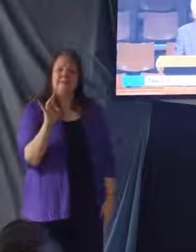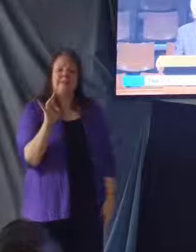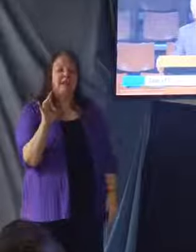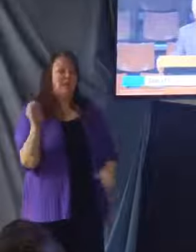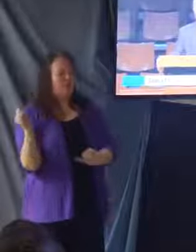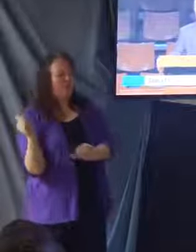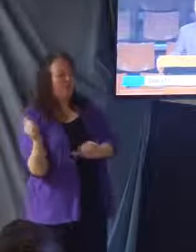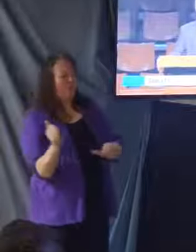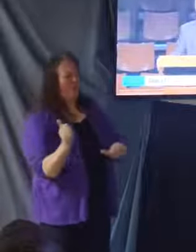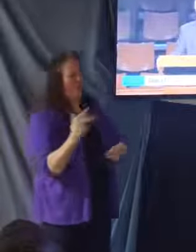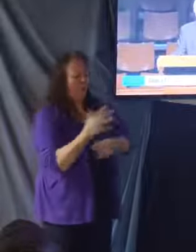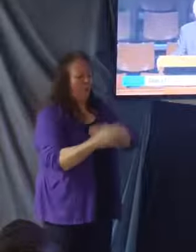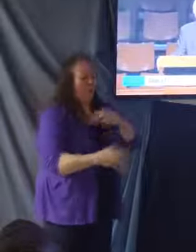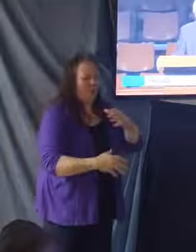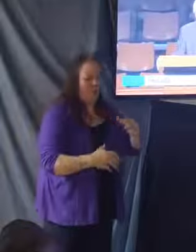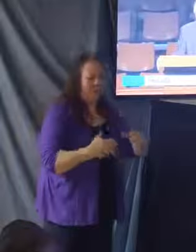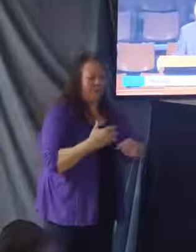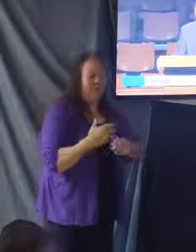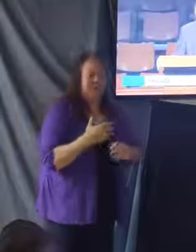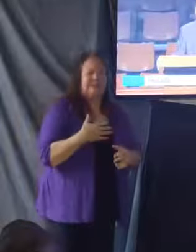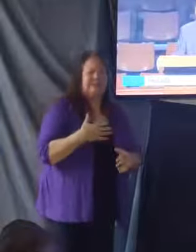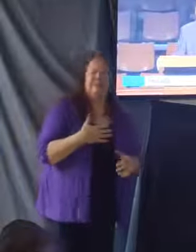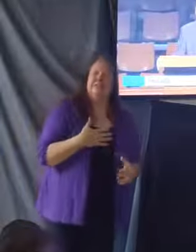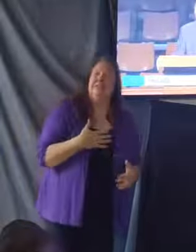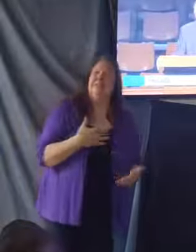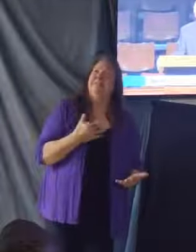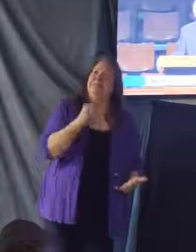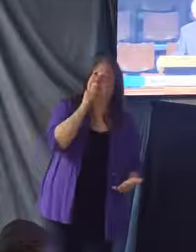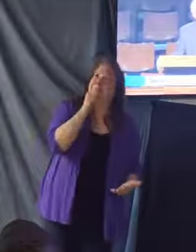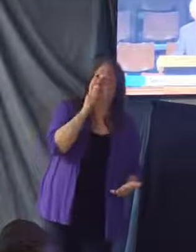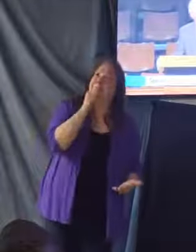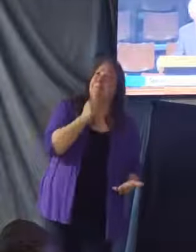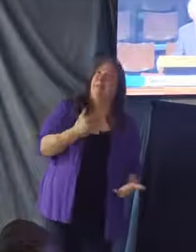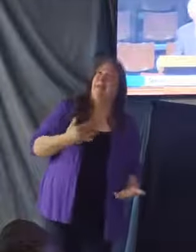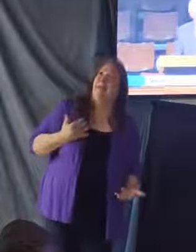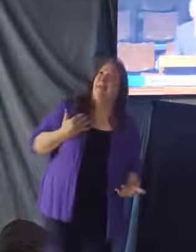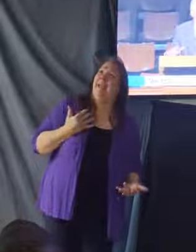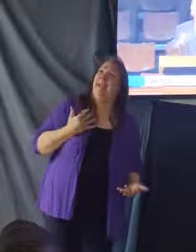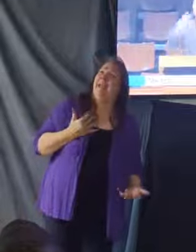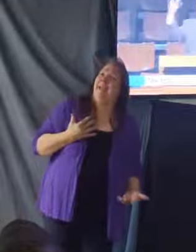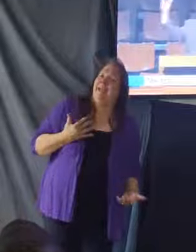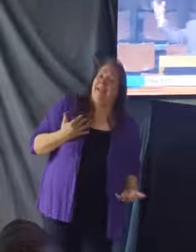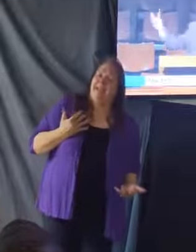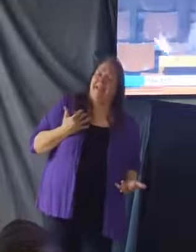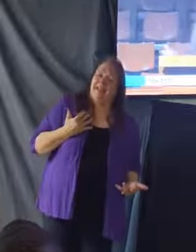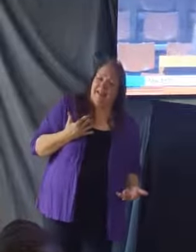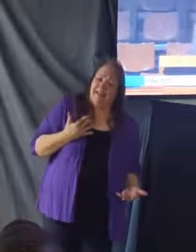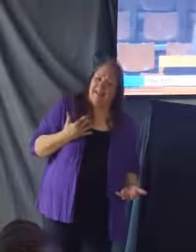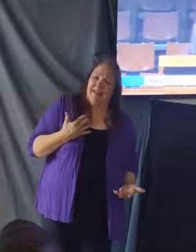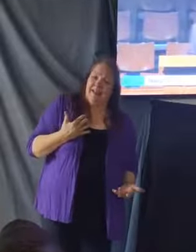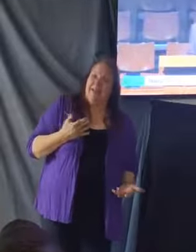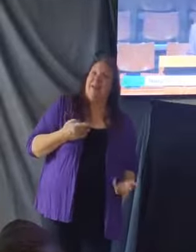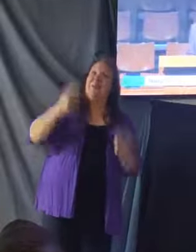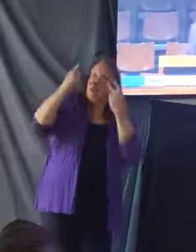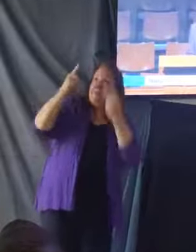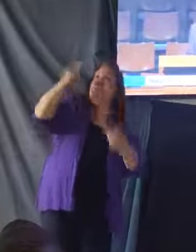whole creation is groaning, anticipating the time when the sons of God will be